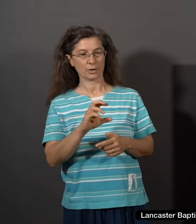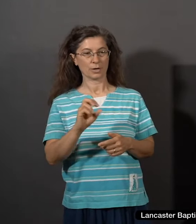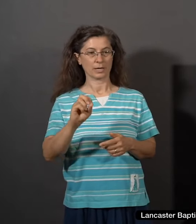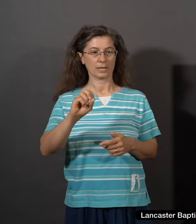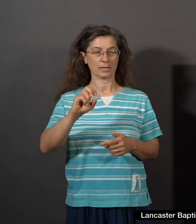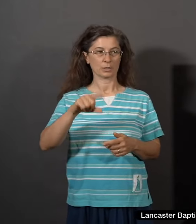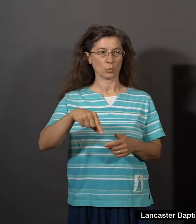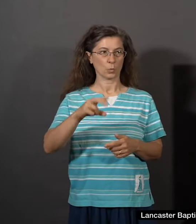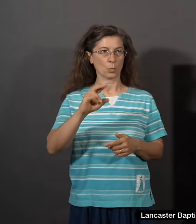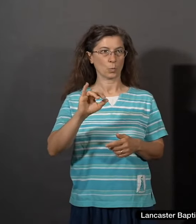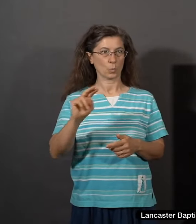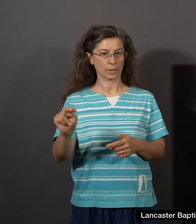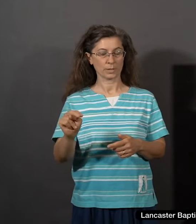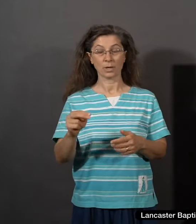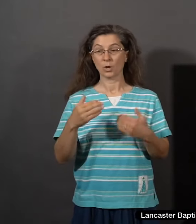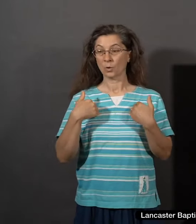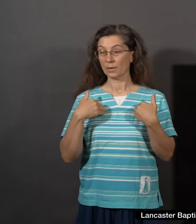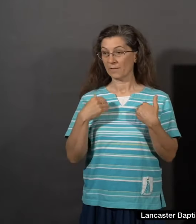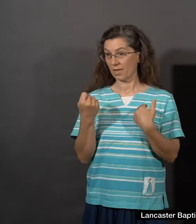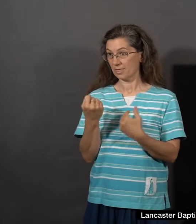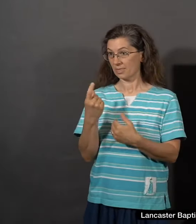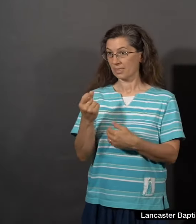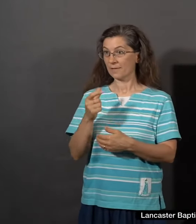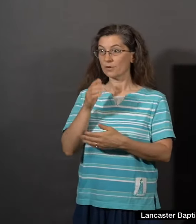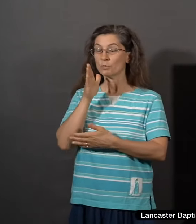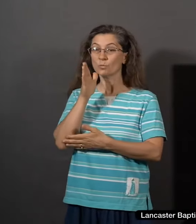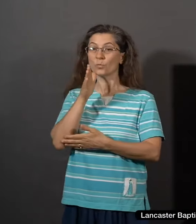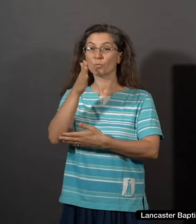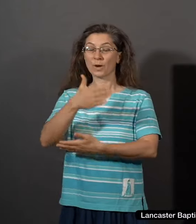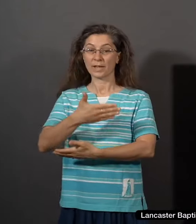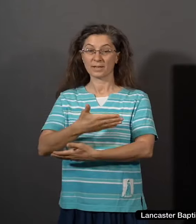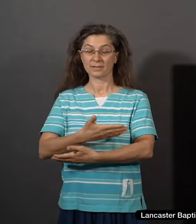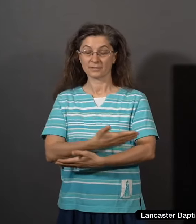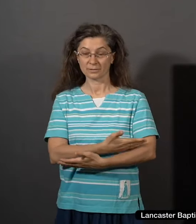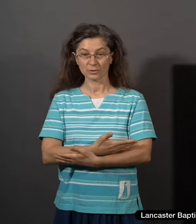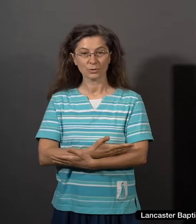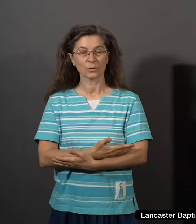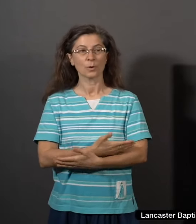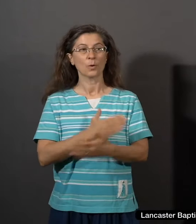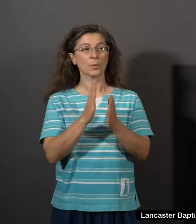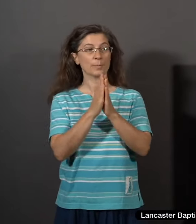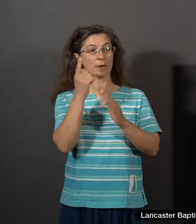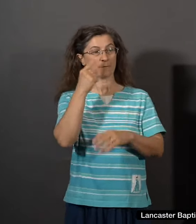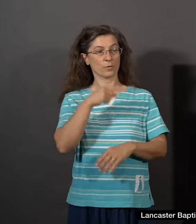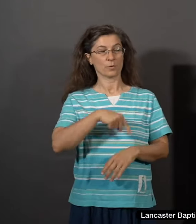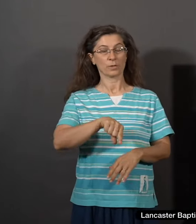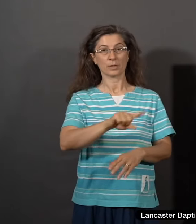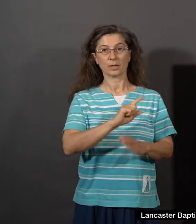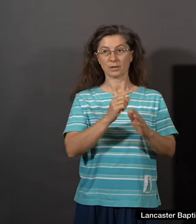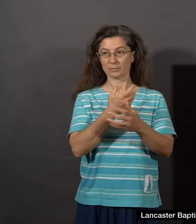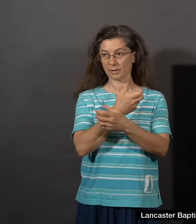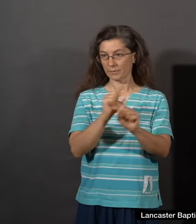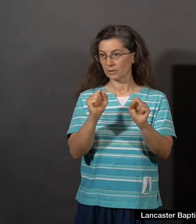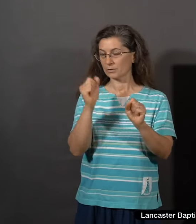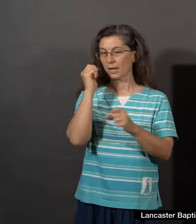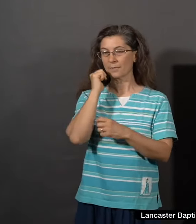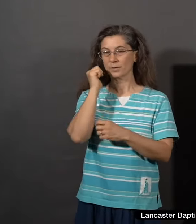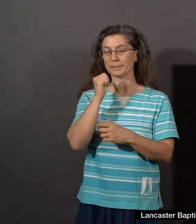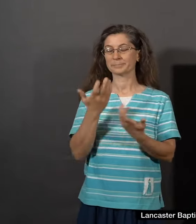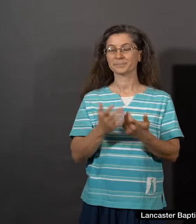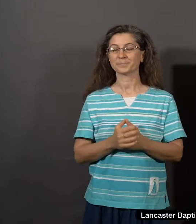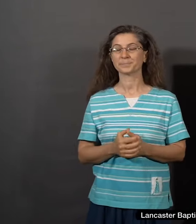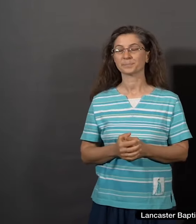we're blessed with uh 11 grandchildren and we pray for their salvation every day and when you pray for us pray for our family we appreciate it